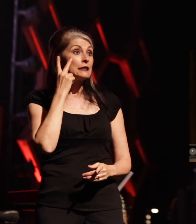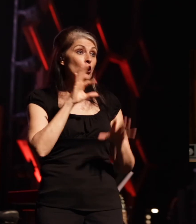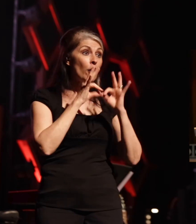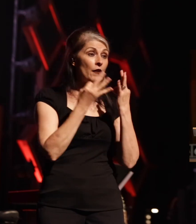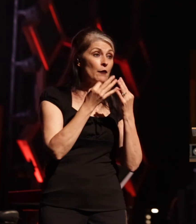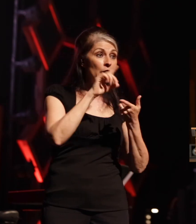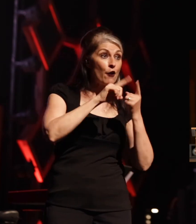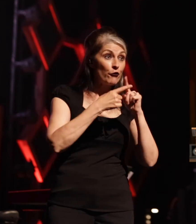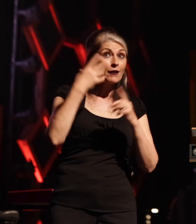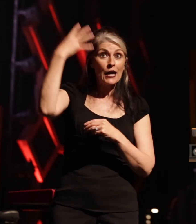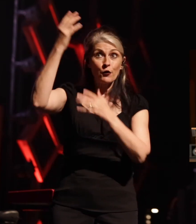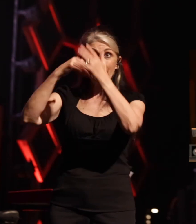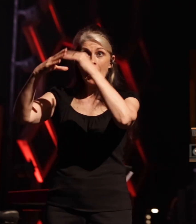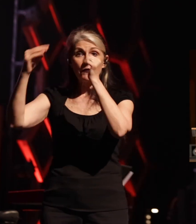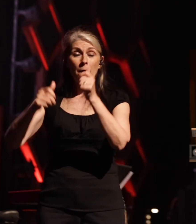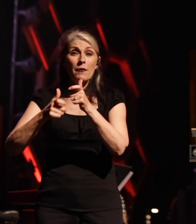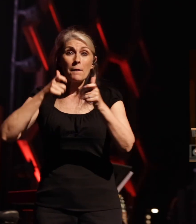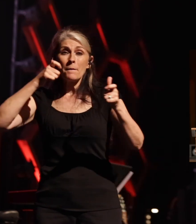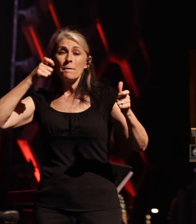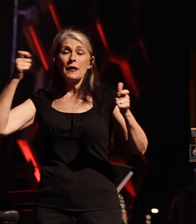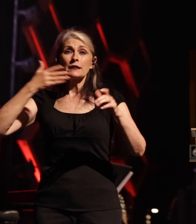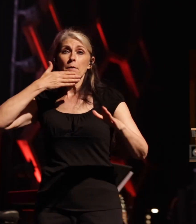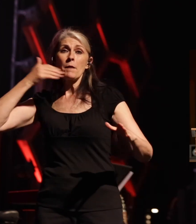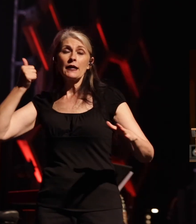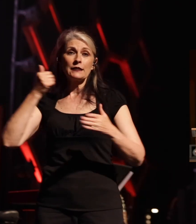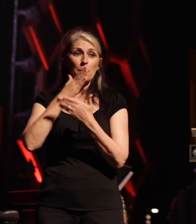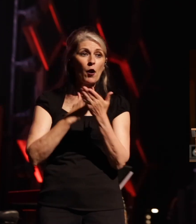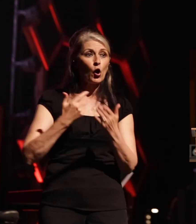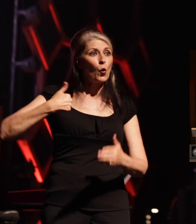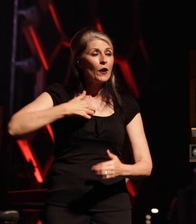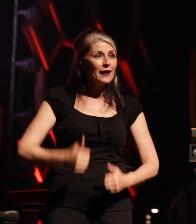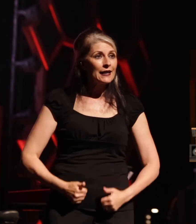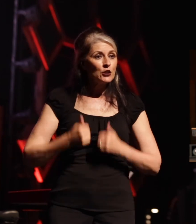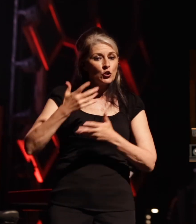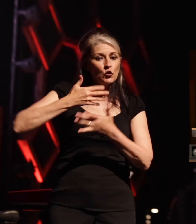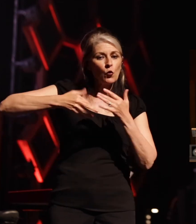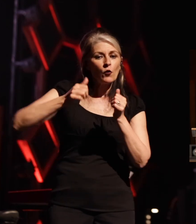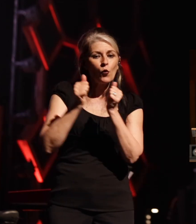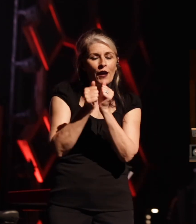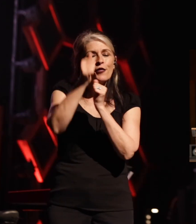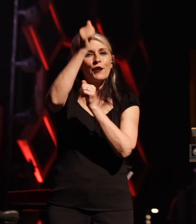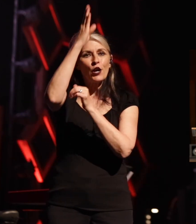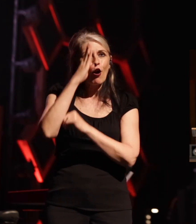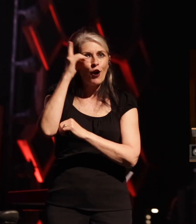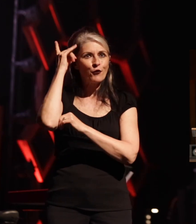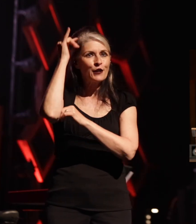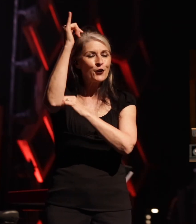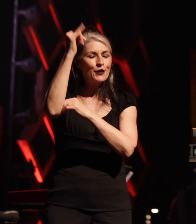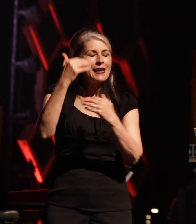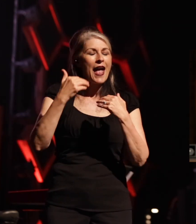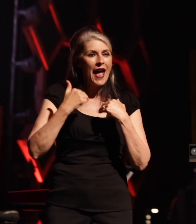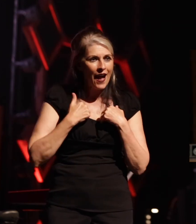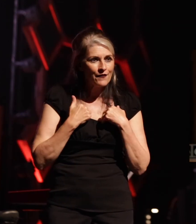is that we get to dwell with God for eternity and have him. And that's something that we should long for. I